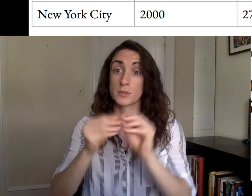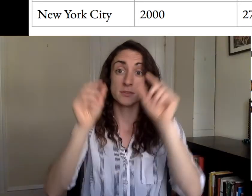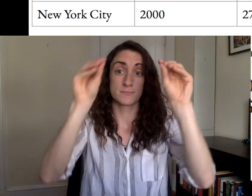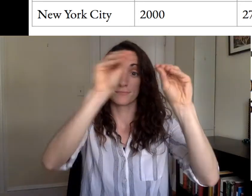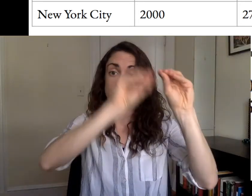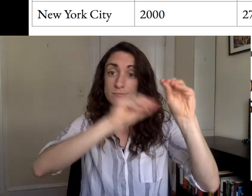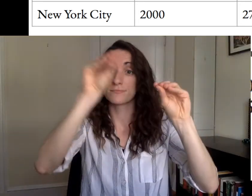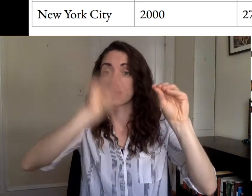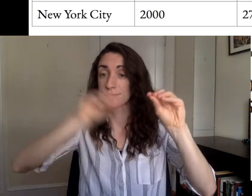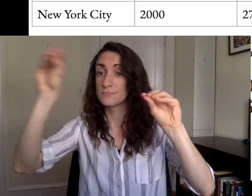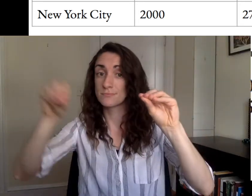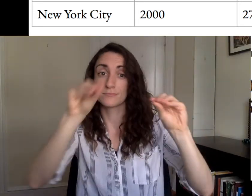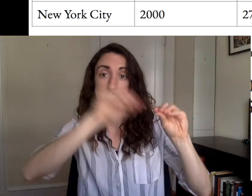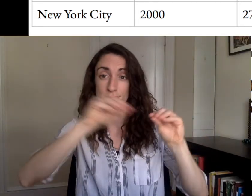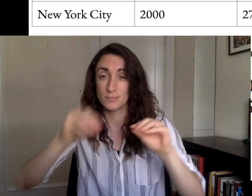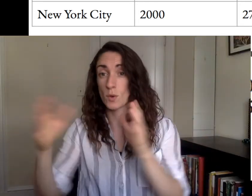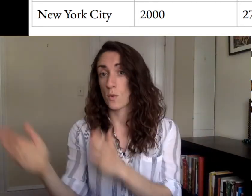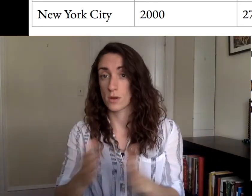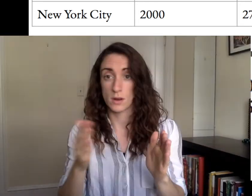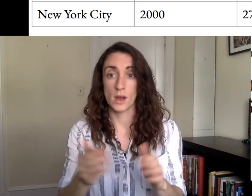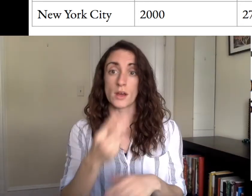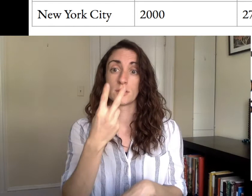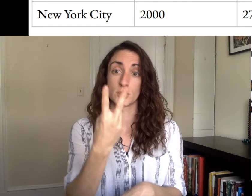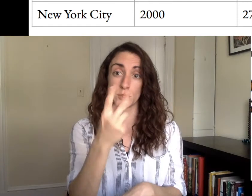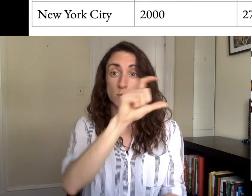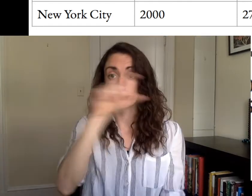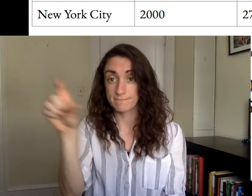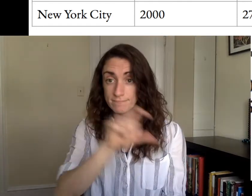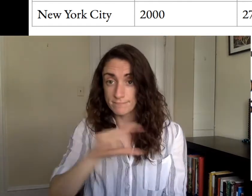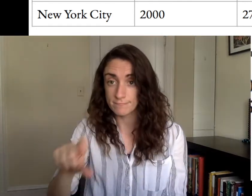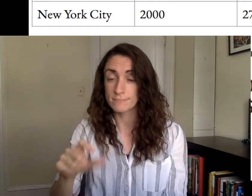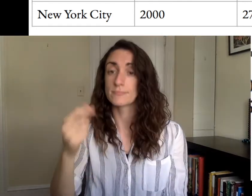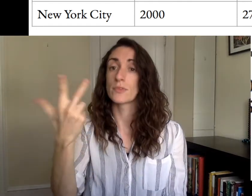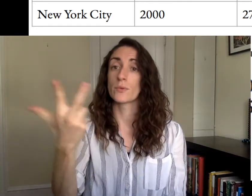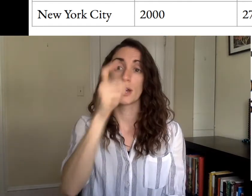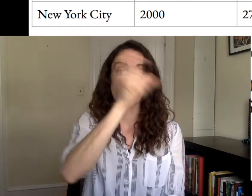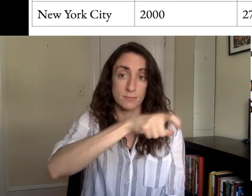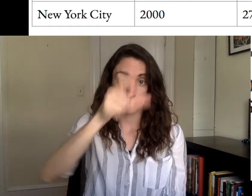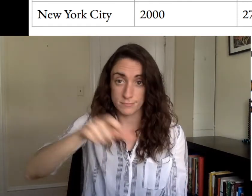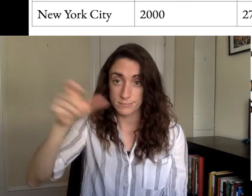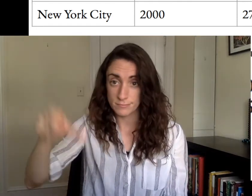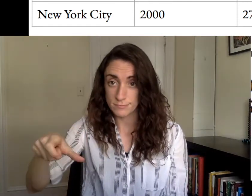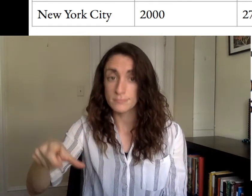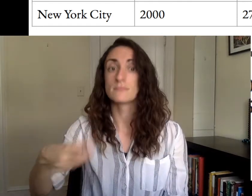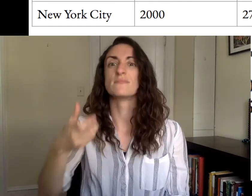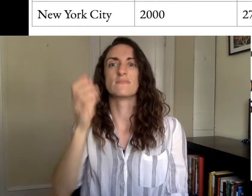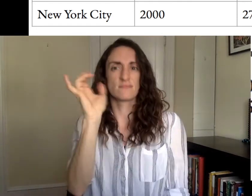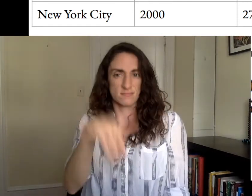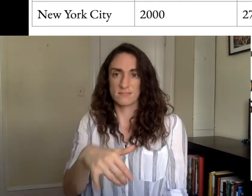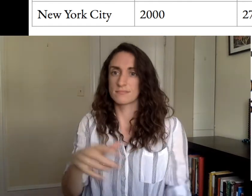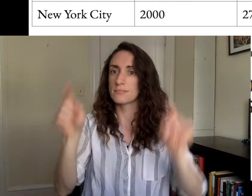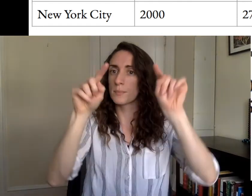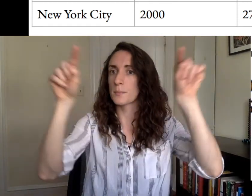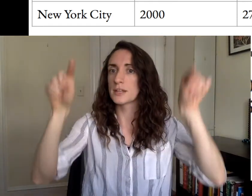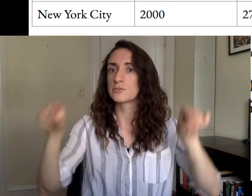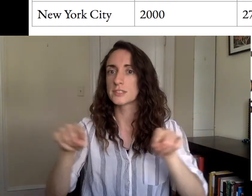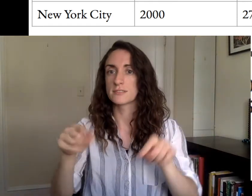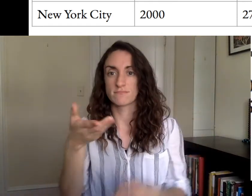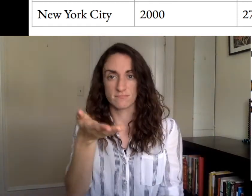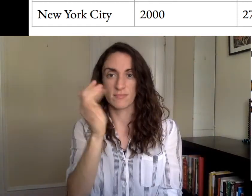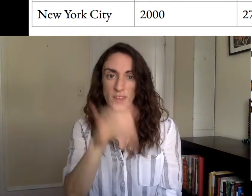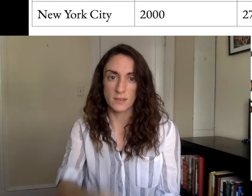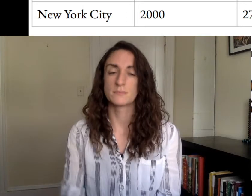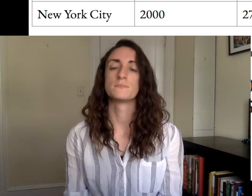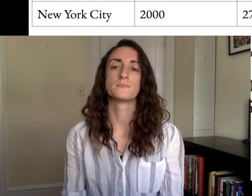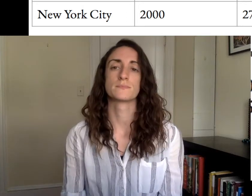So we just take those numbers and move them down in an organized way into a matrix with 2 rows and 3 columns. That's all a matrix